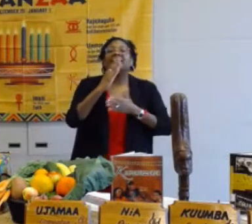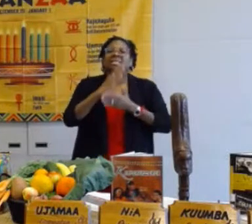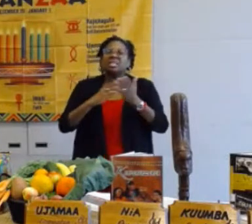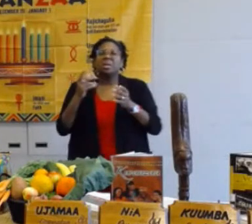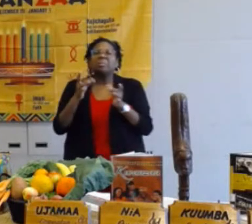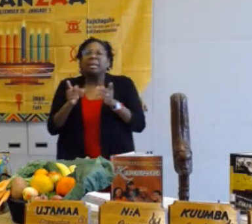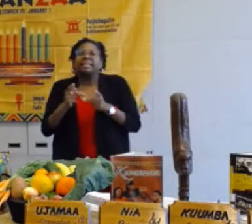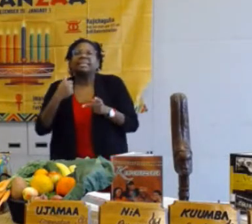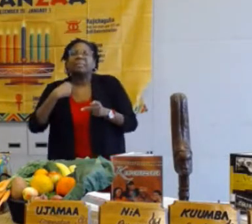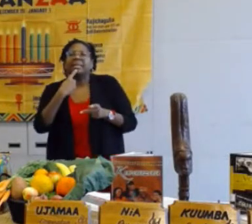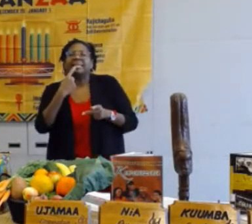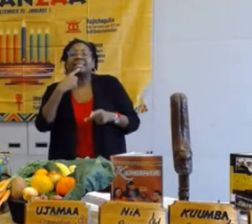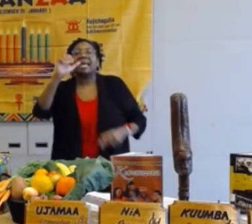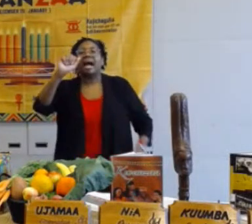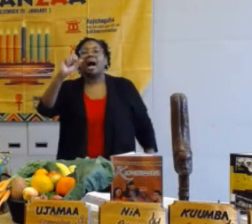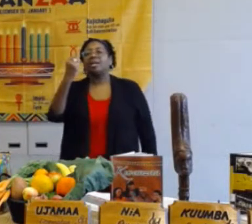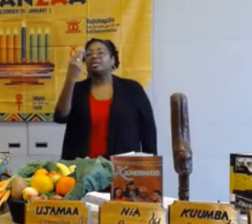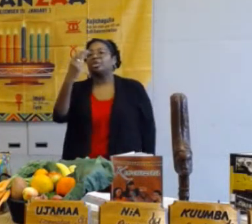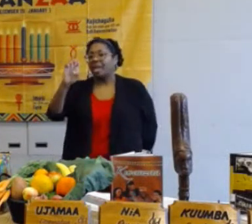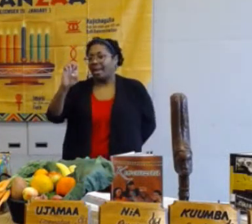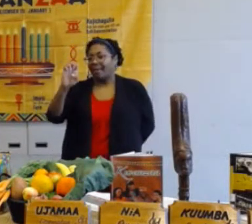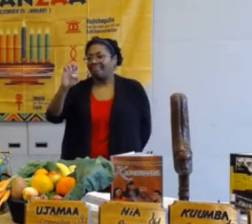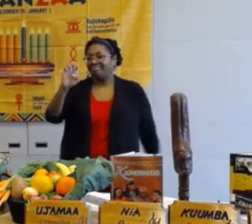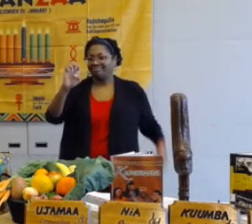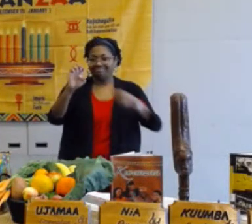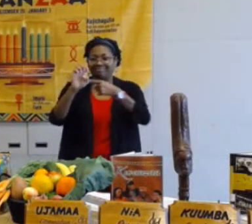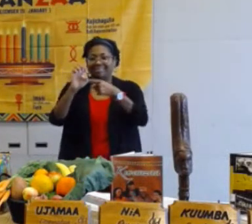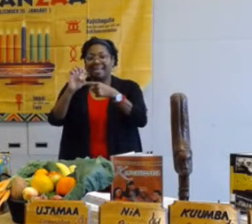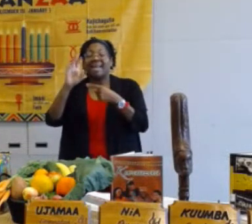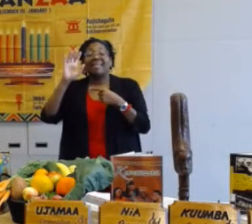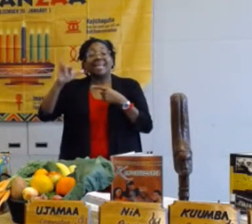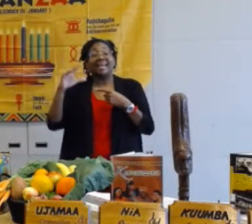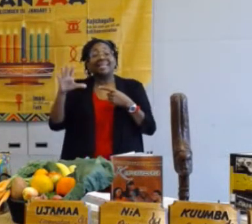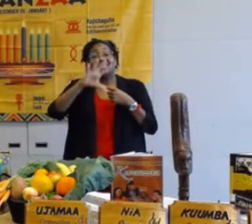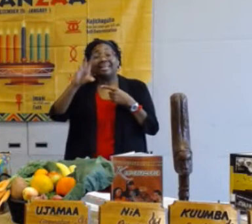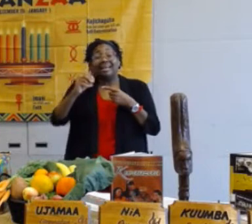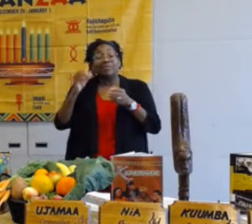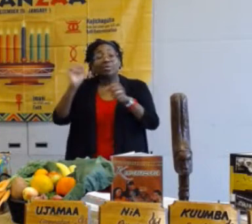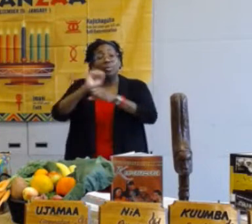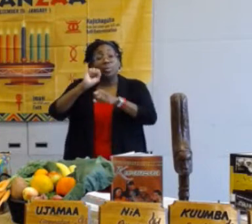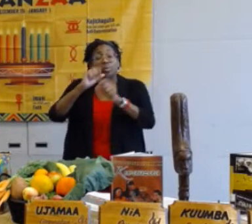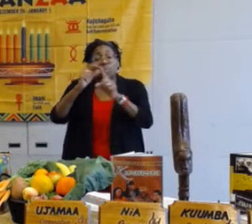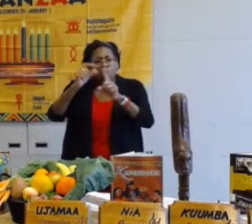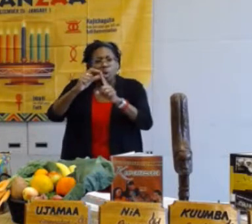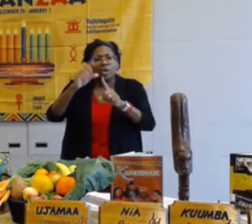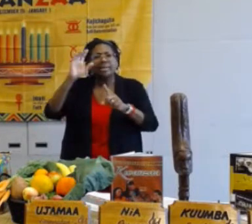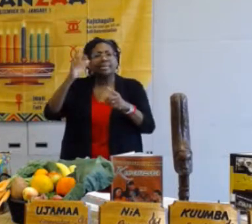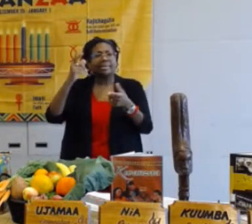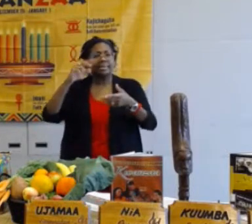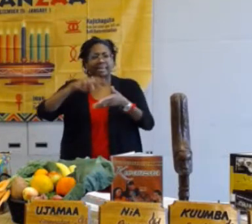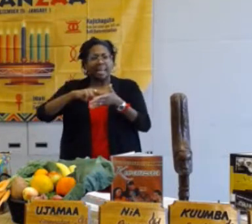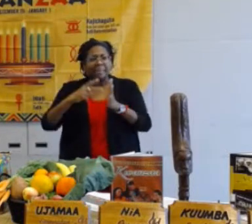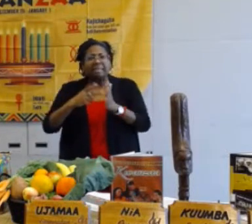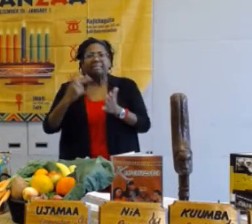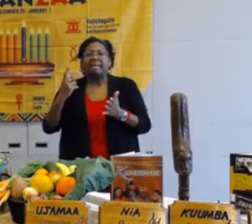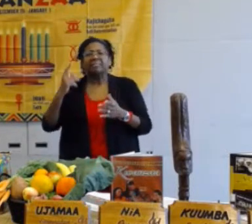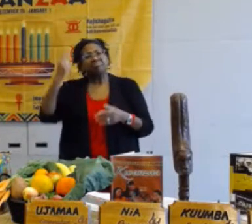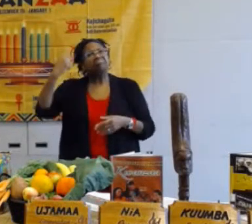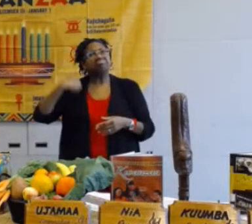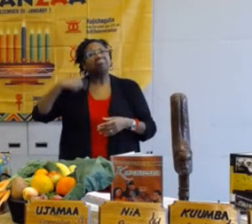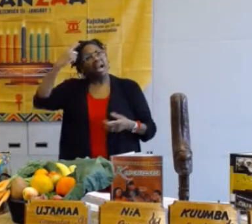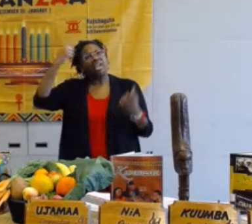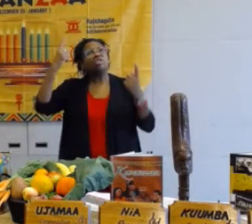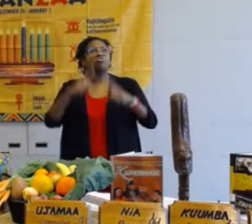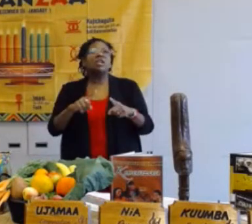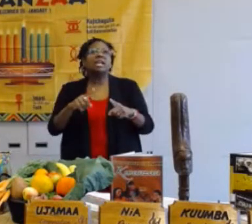I'm going to ask you to join me in saying that. And Ashe is a Swahili word that simply means I agree with what is being said. It's the same